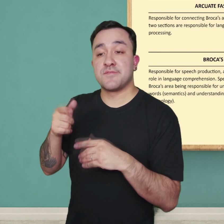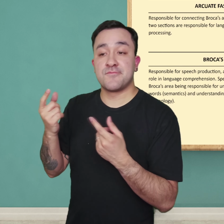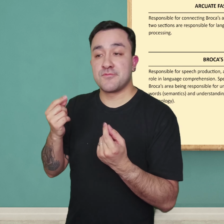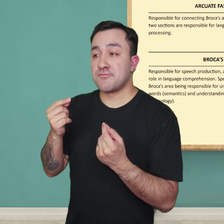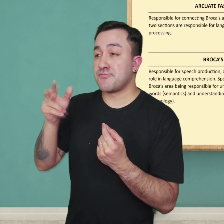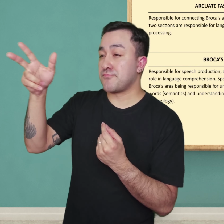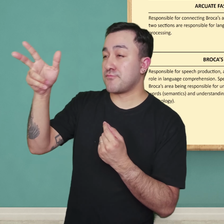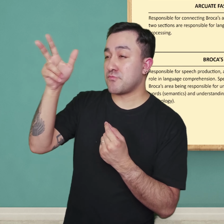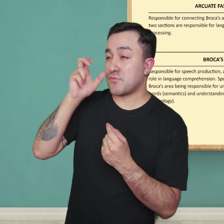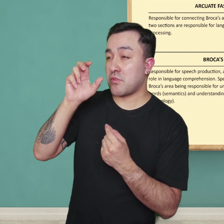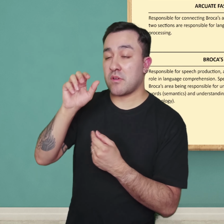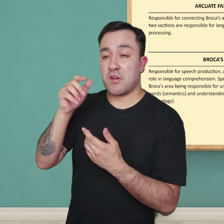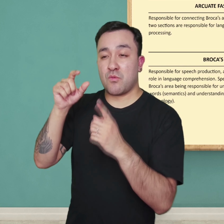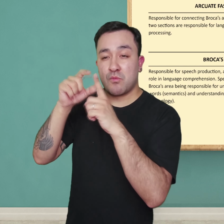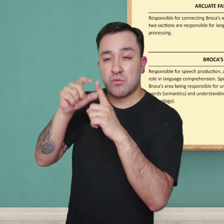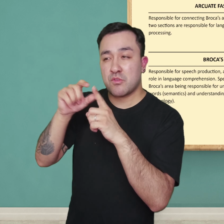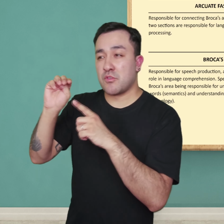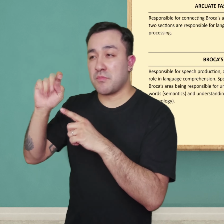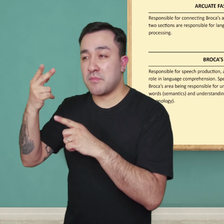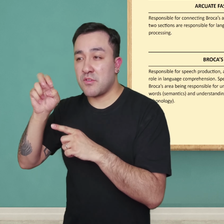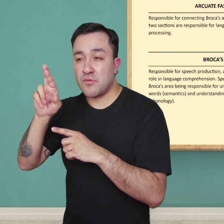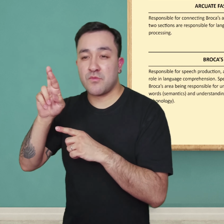metaphors, semantic processing, and more.